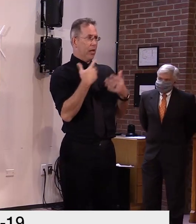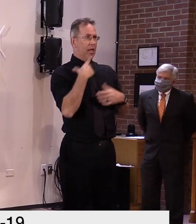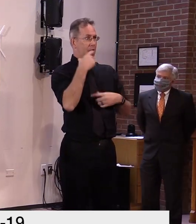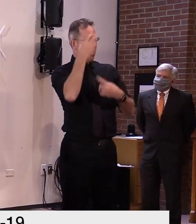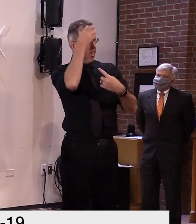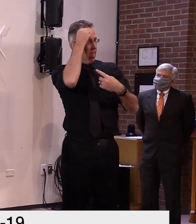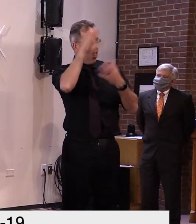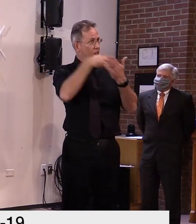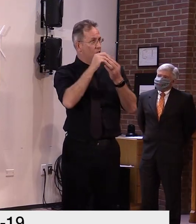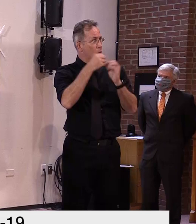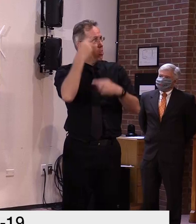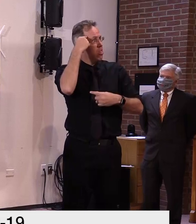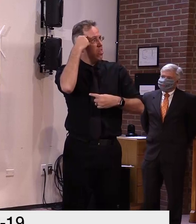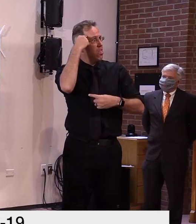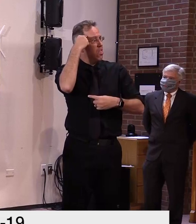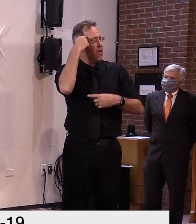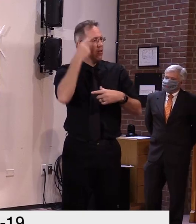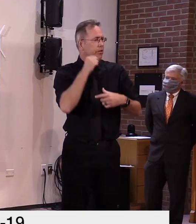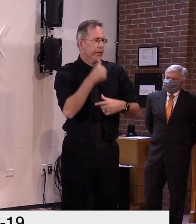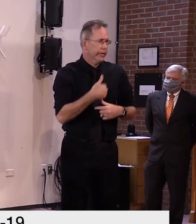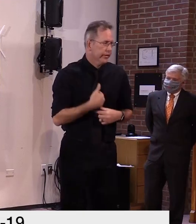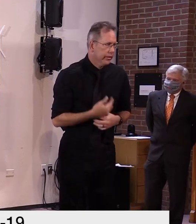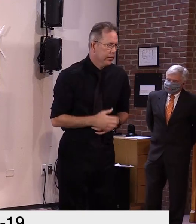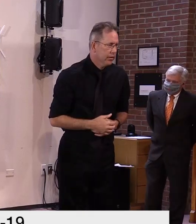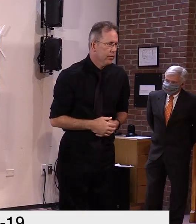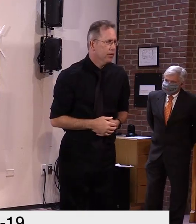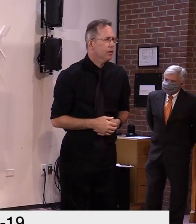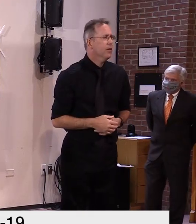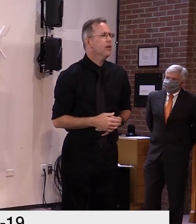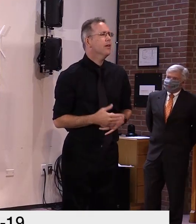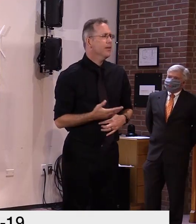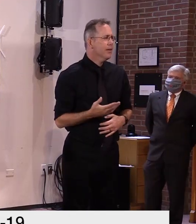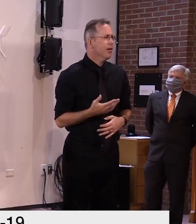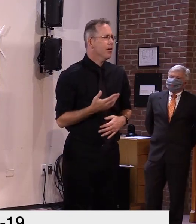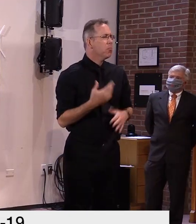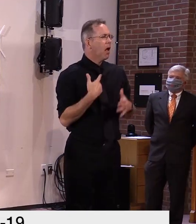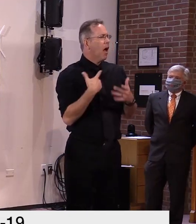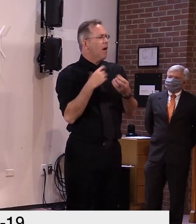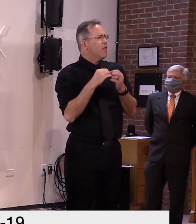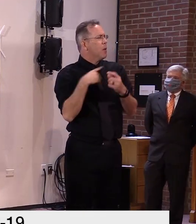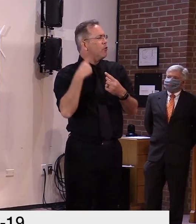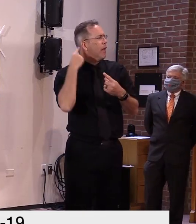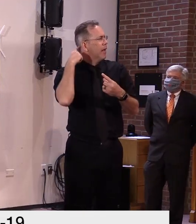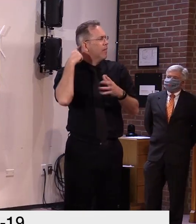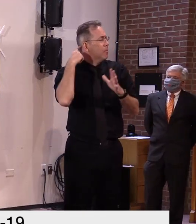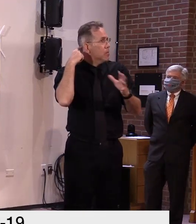flu season, and then the number of hospitalizations, we actually